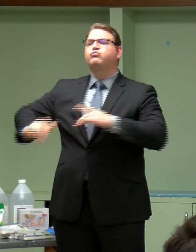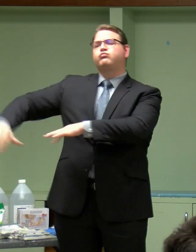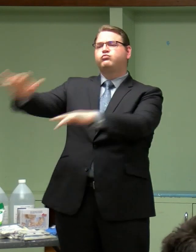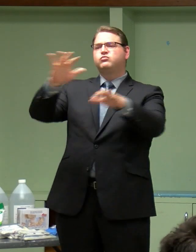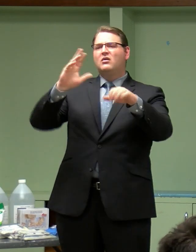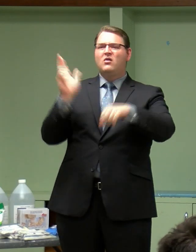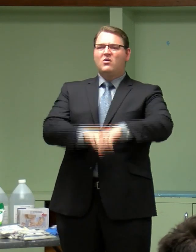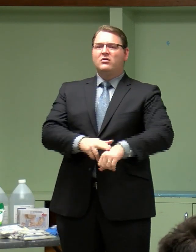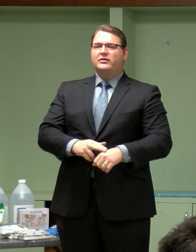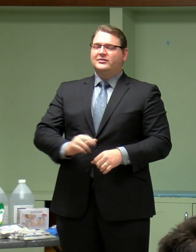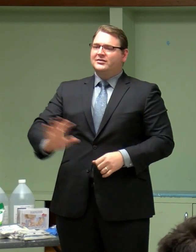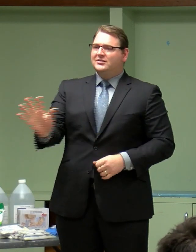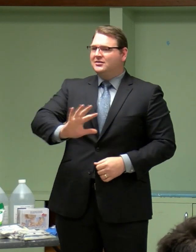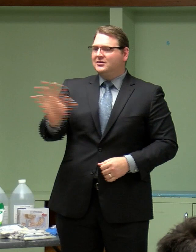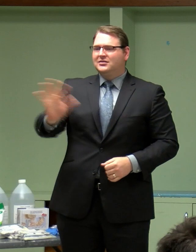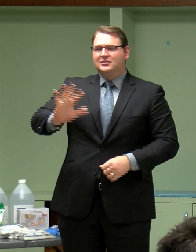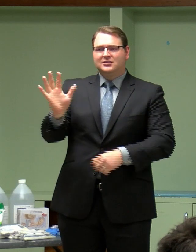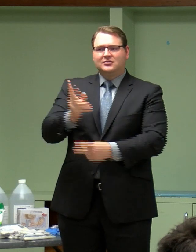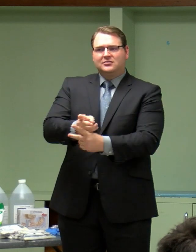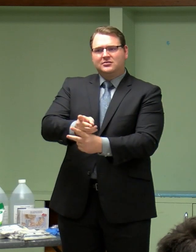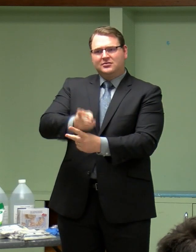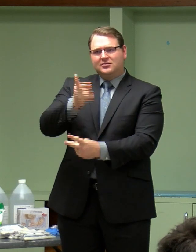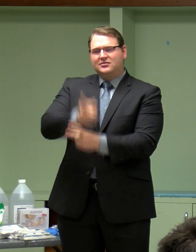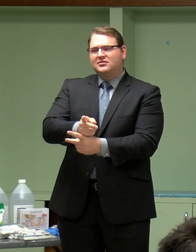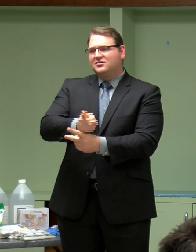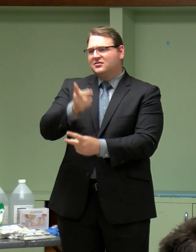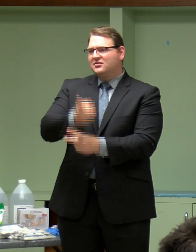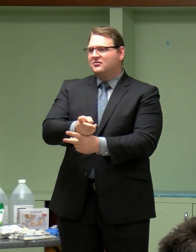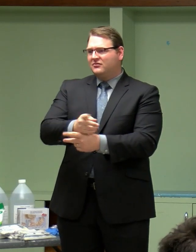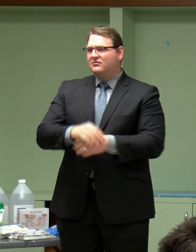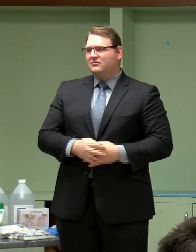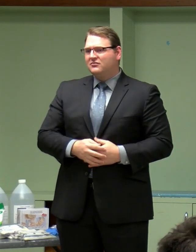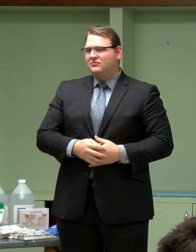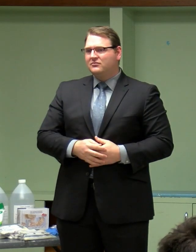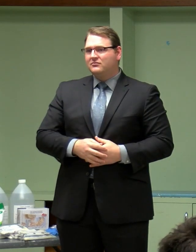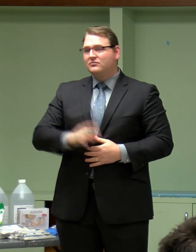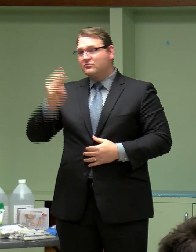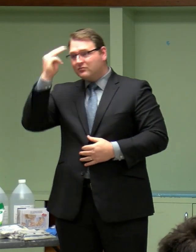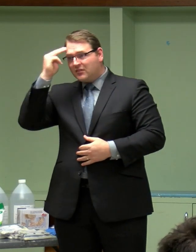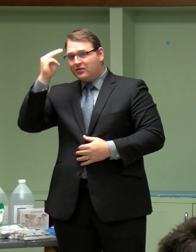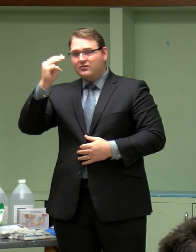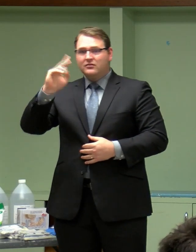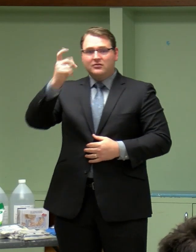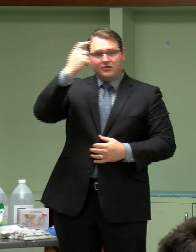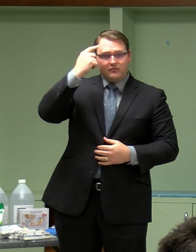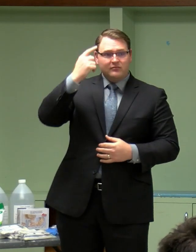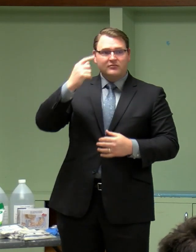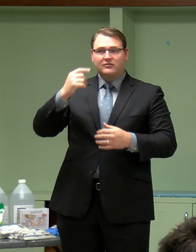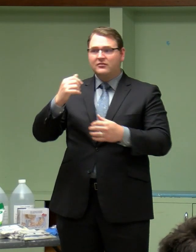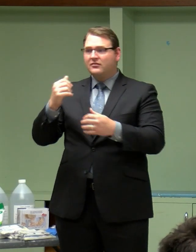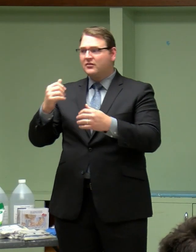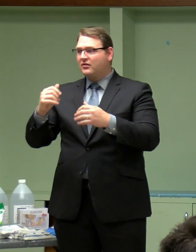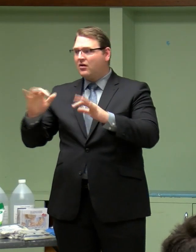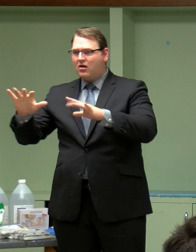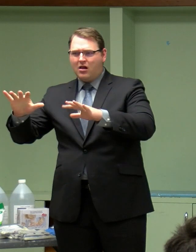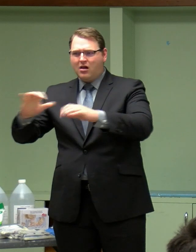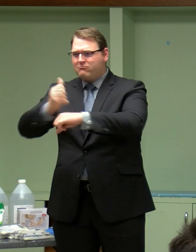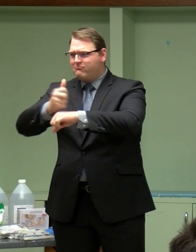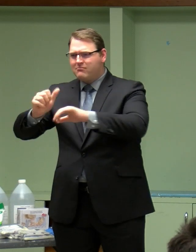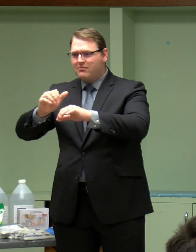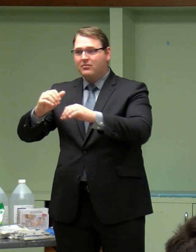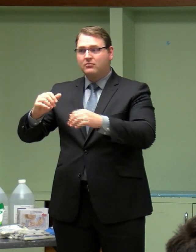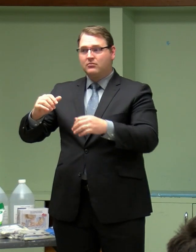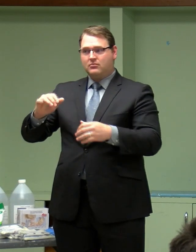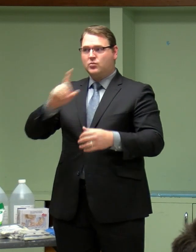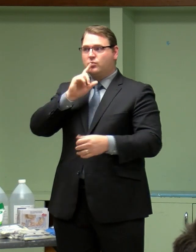decisively, and we are all the benefactors of those actions. But as we move forward, let us not forget how fortunate we have been